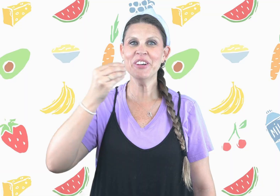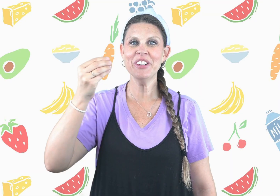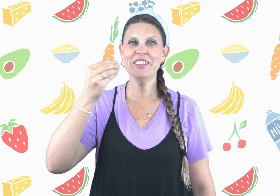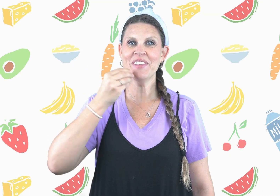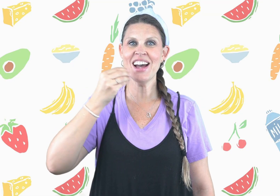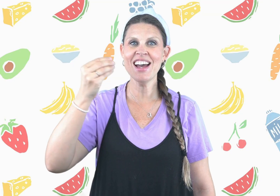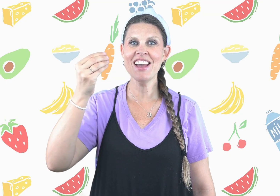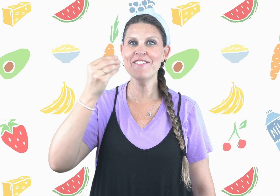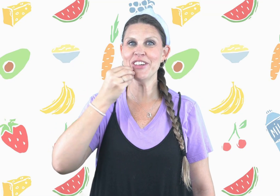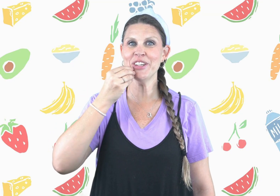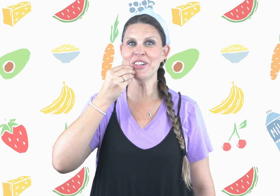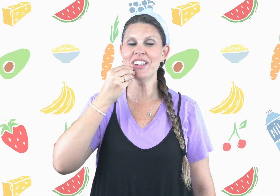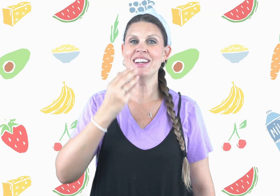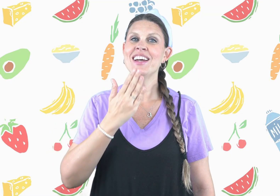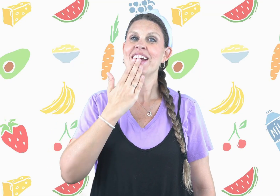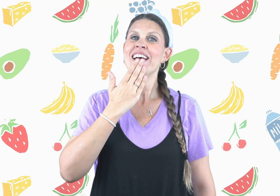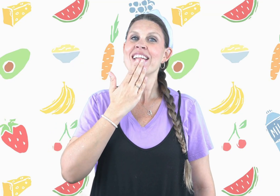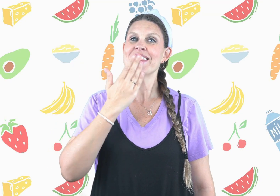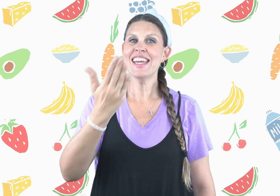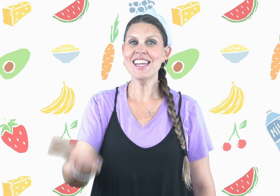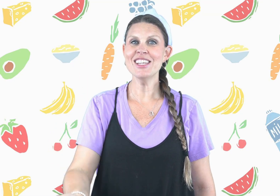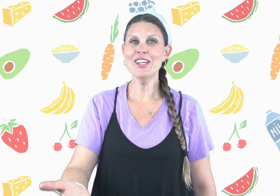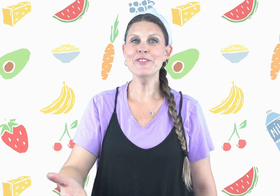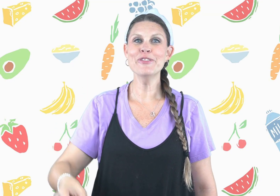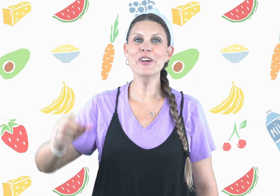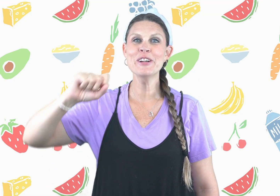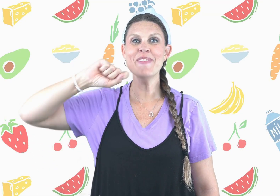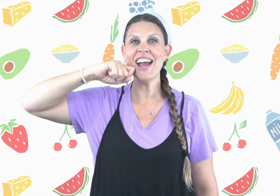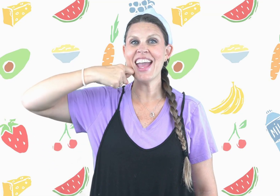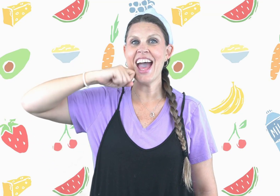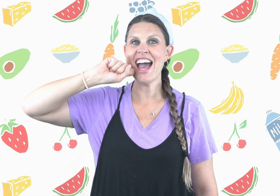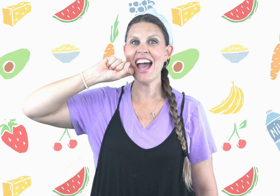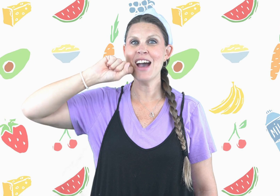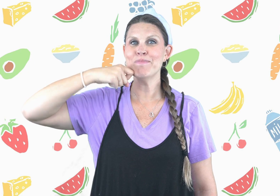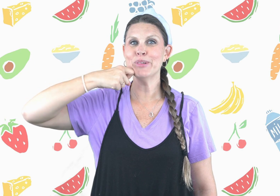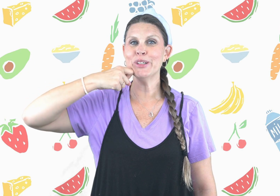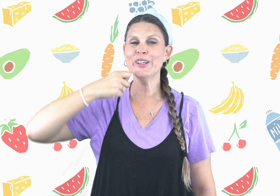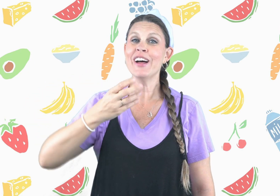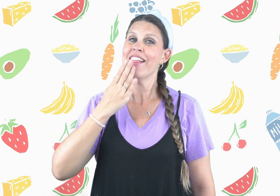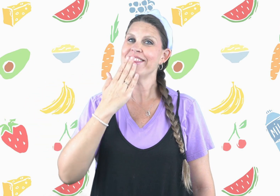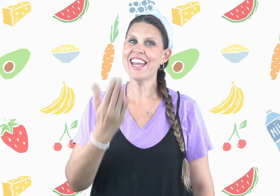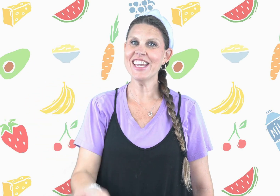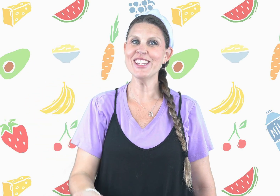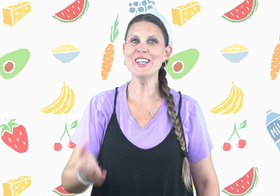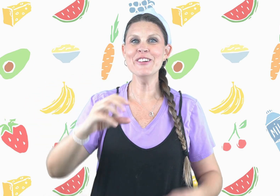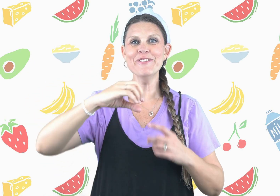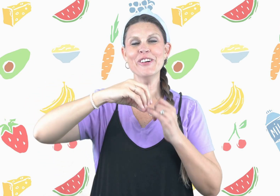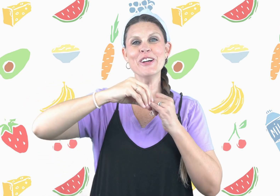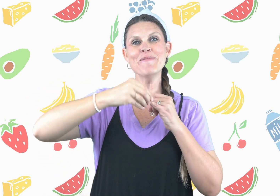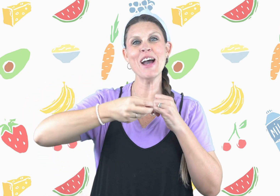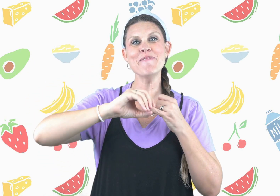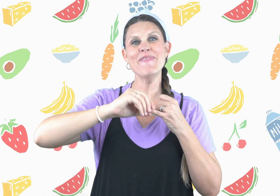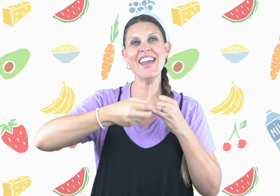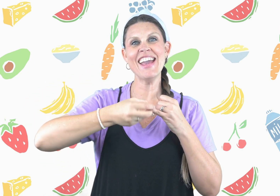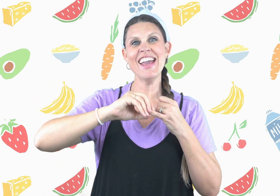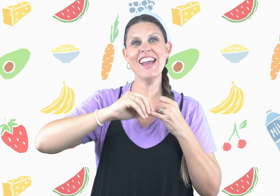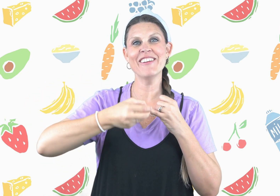for my food. Thank you for my apple, thank you for my